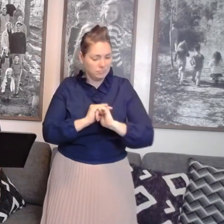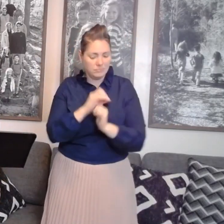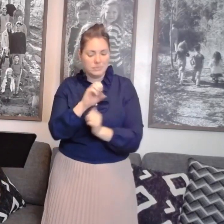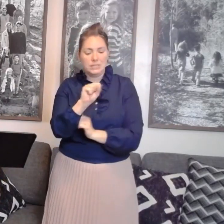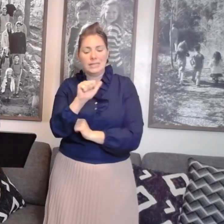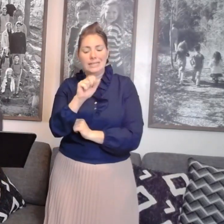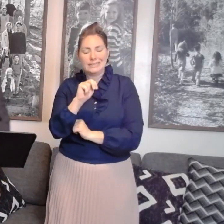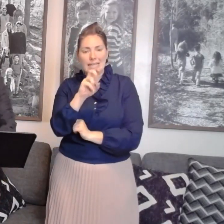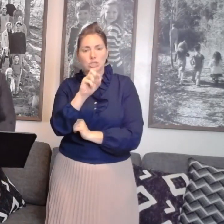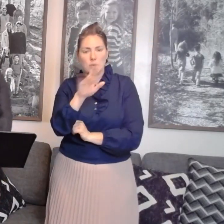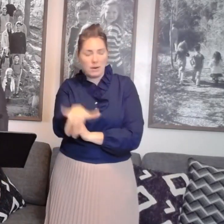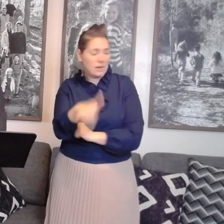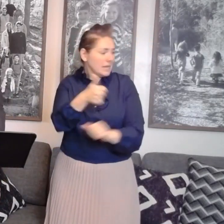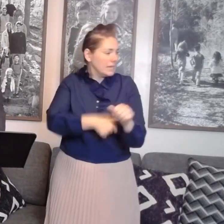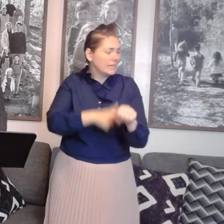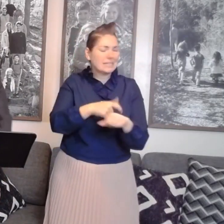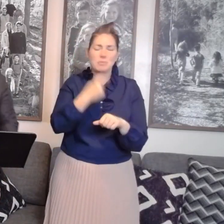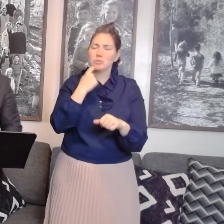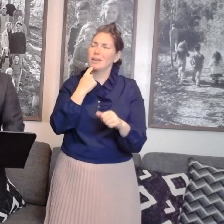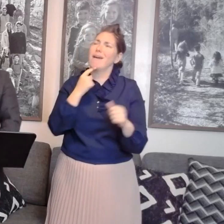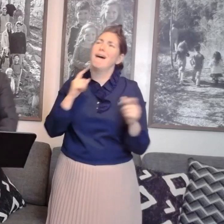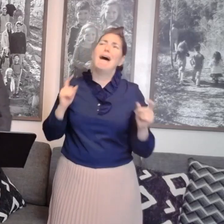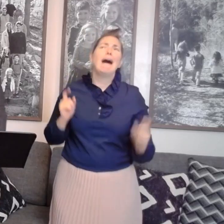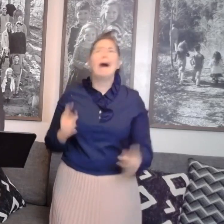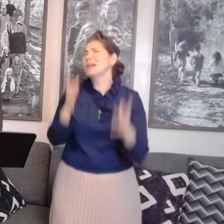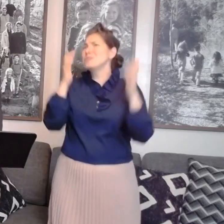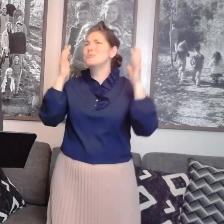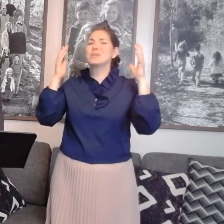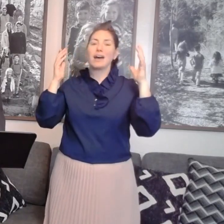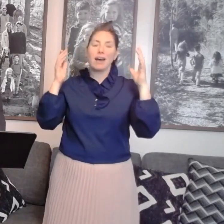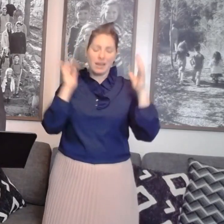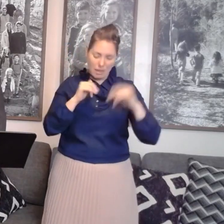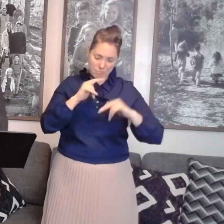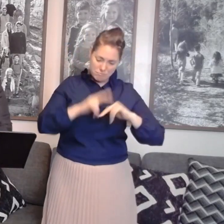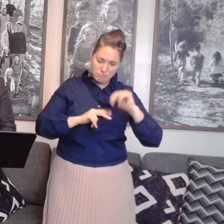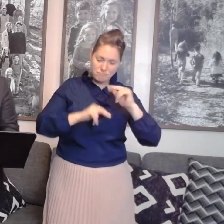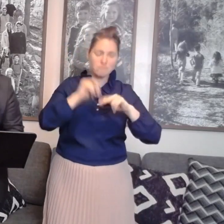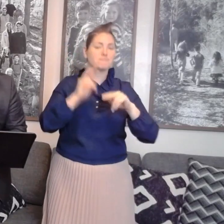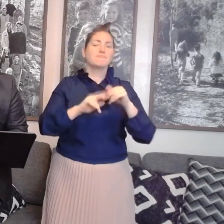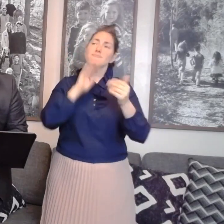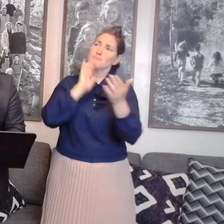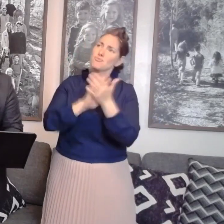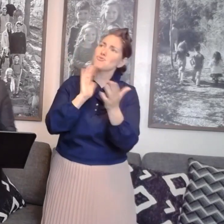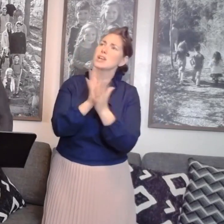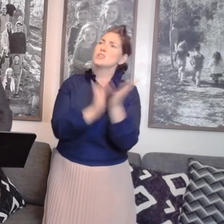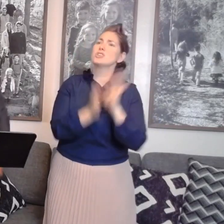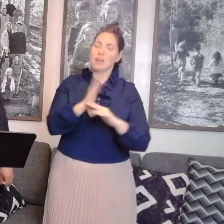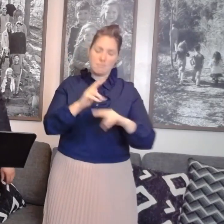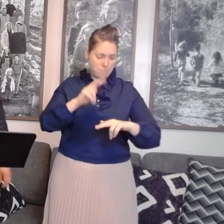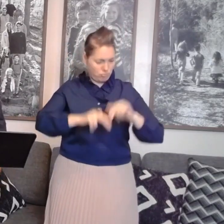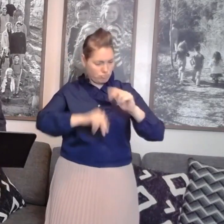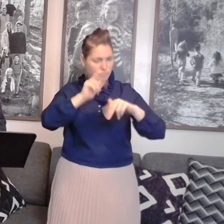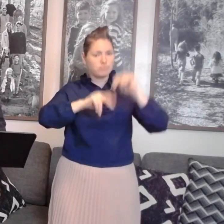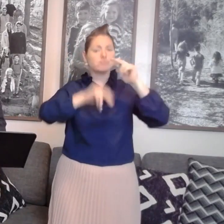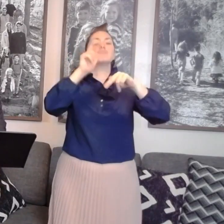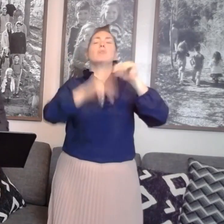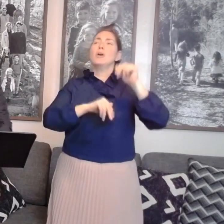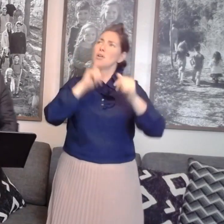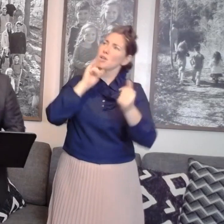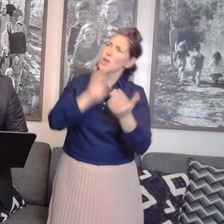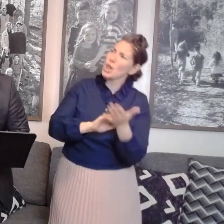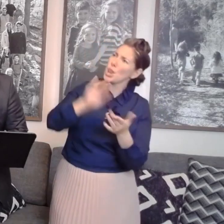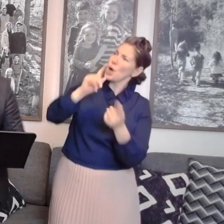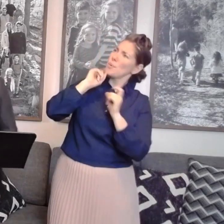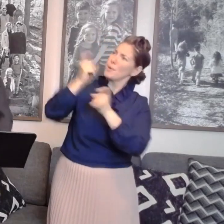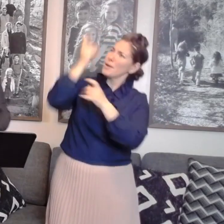Every time you say Hallelujah, every time you say praise you Jesus, every time you say glory